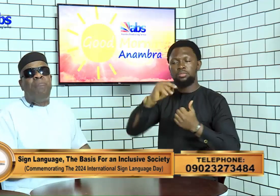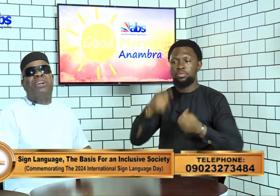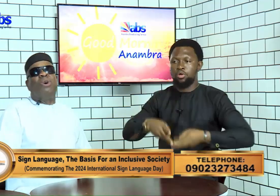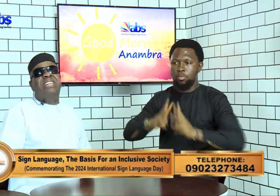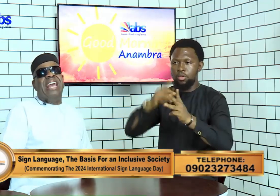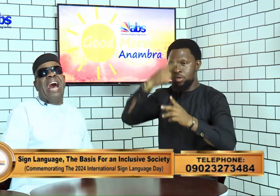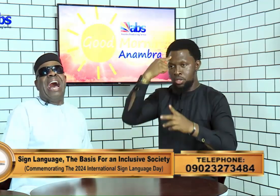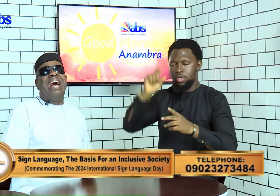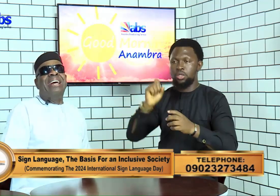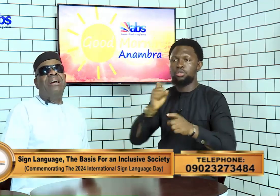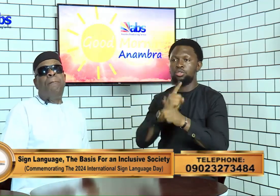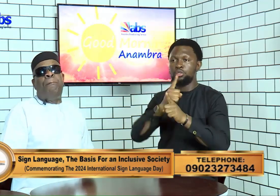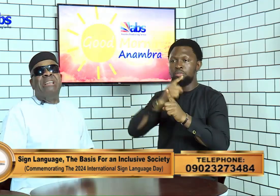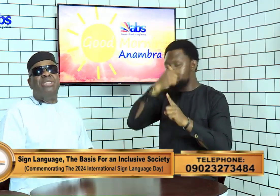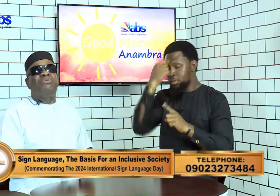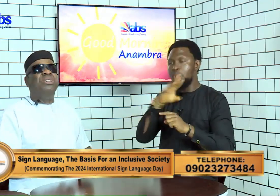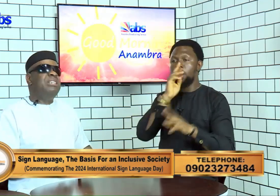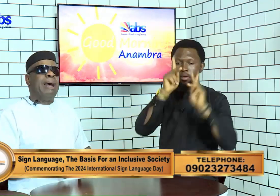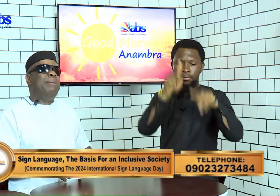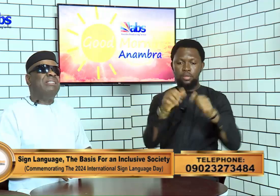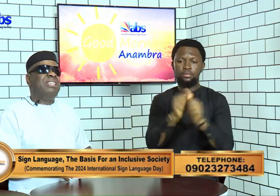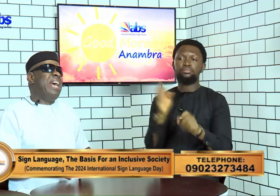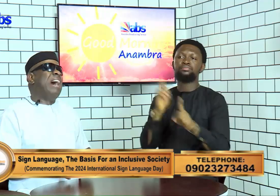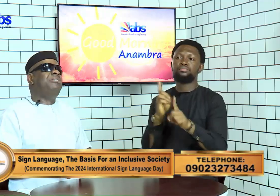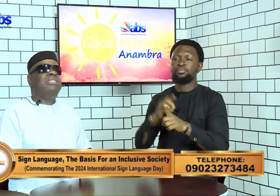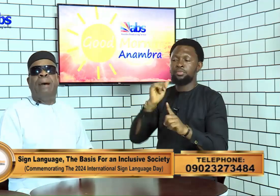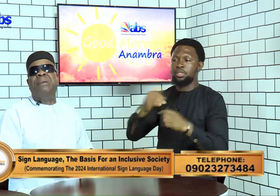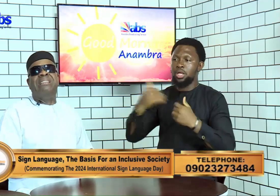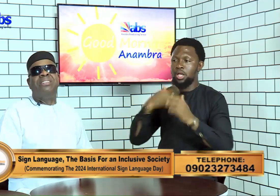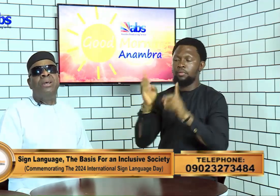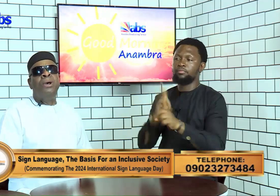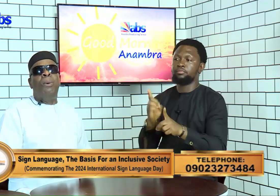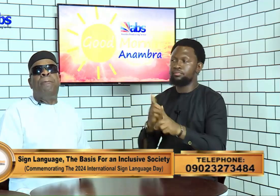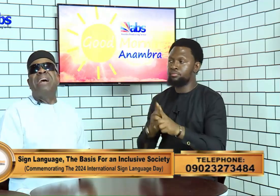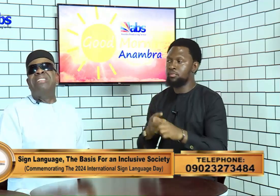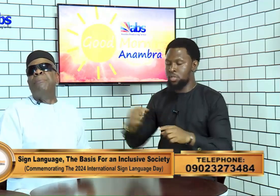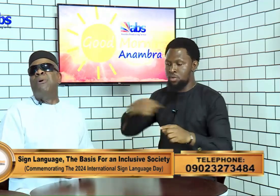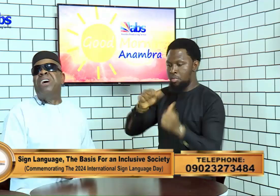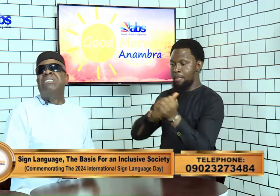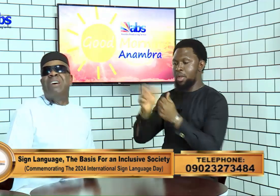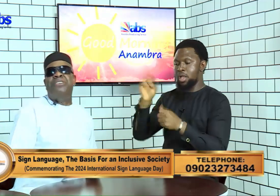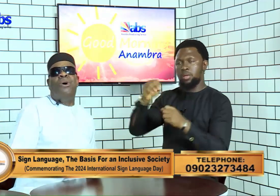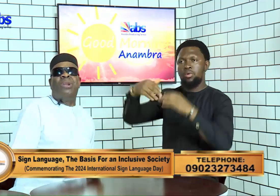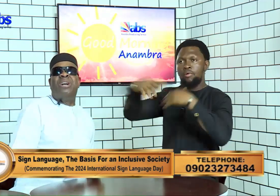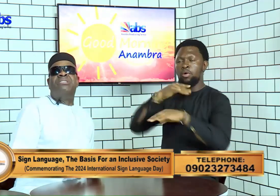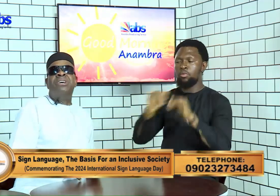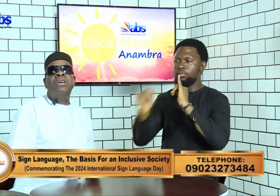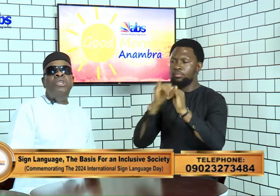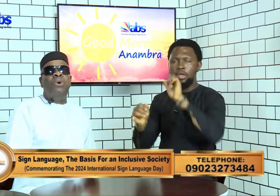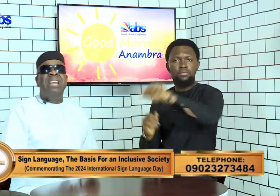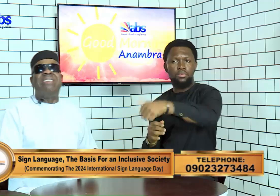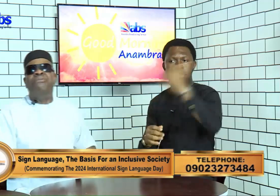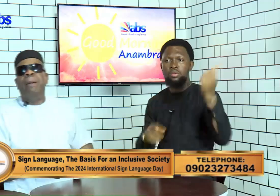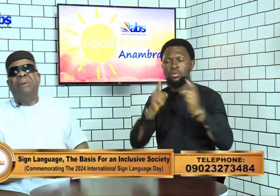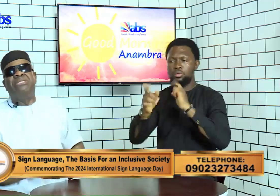just because they are persons with disability, they have disability. We pass them over, interview others.